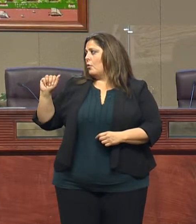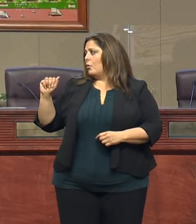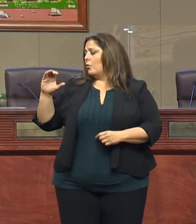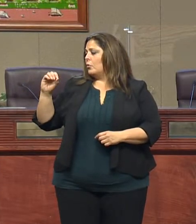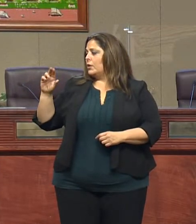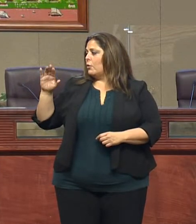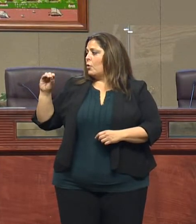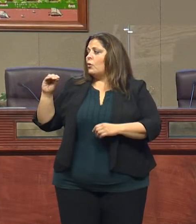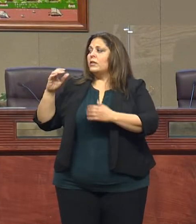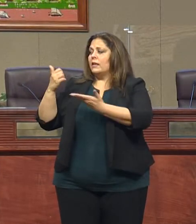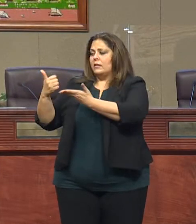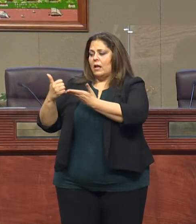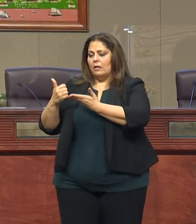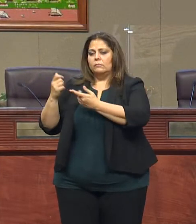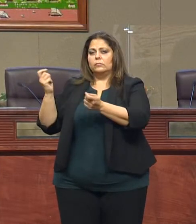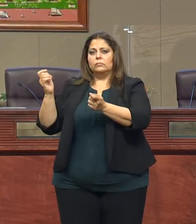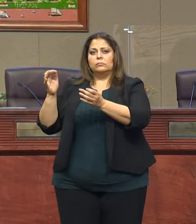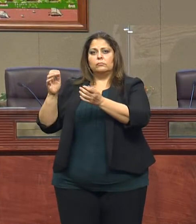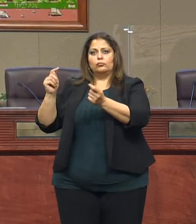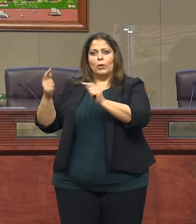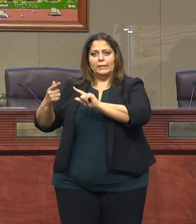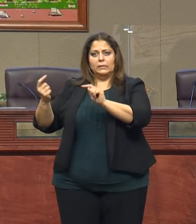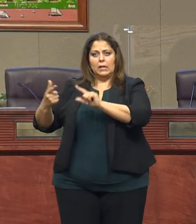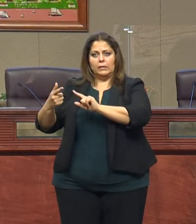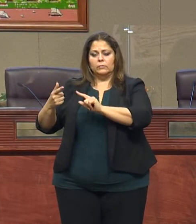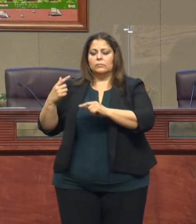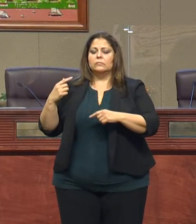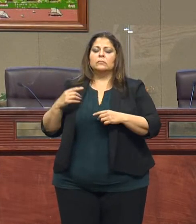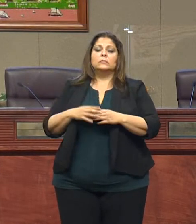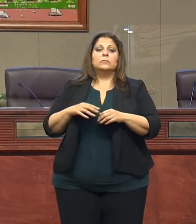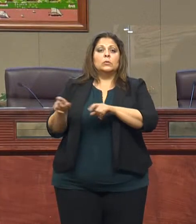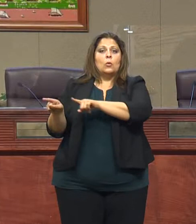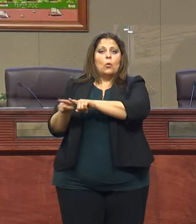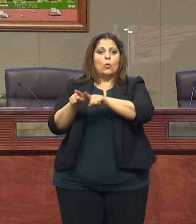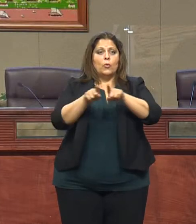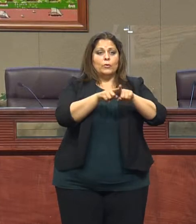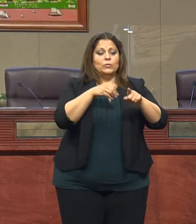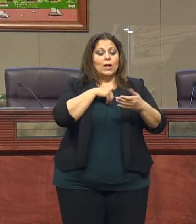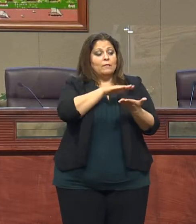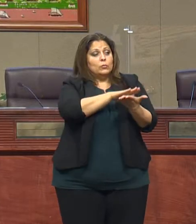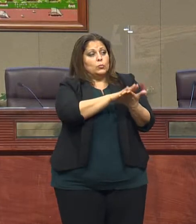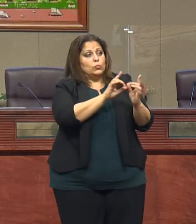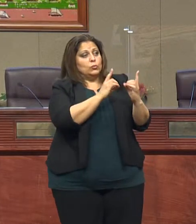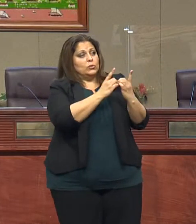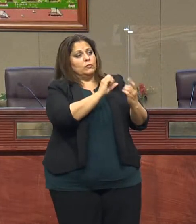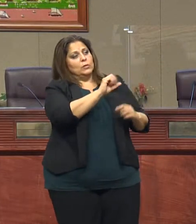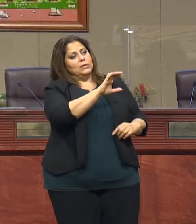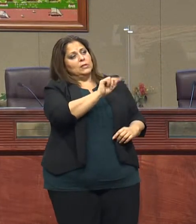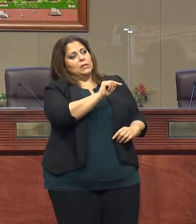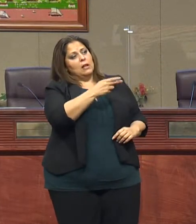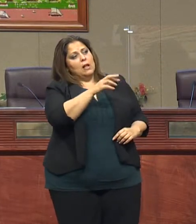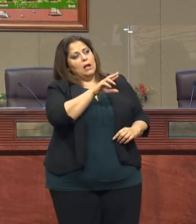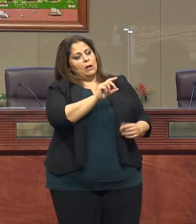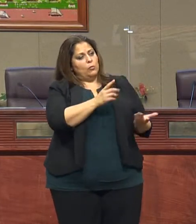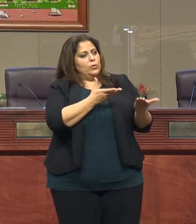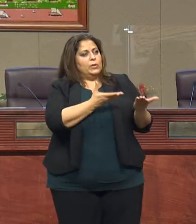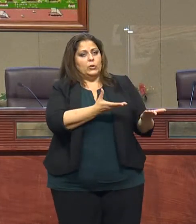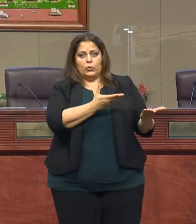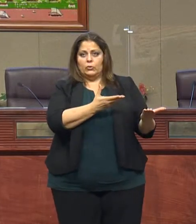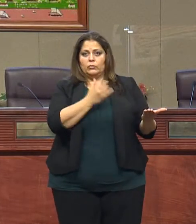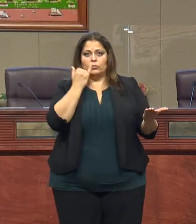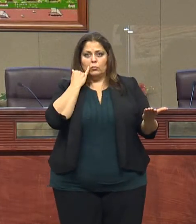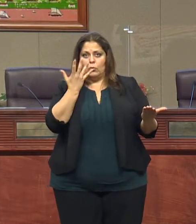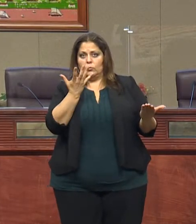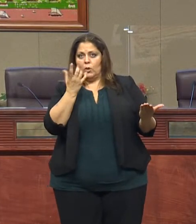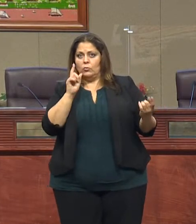with translation. We also have from the school district, Mr. Scott Howard, who's here should you have any questions,